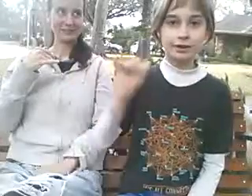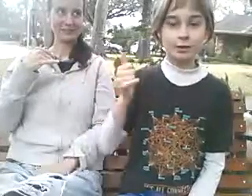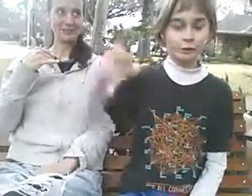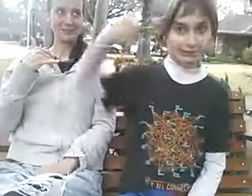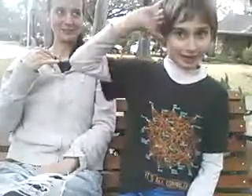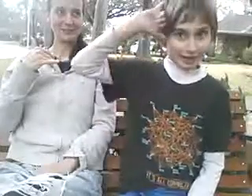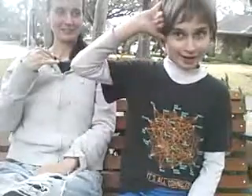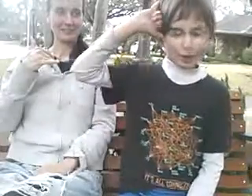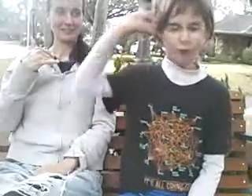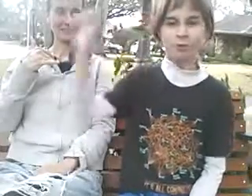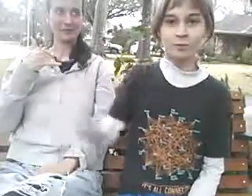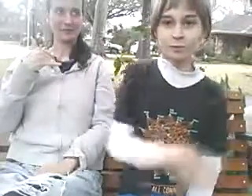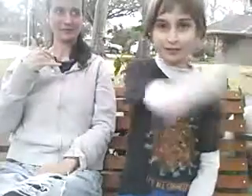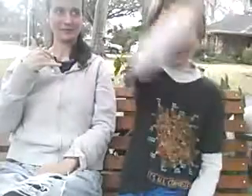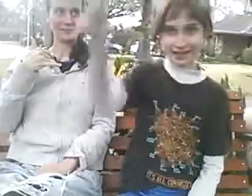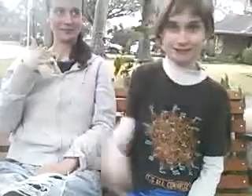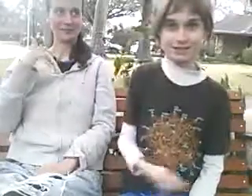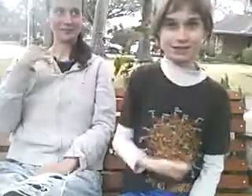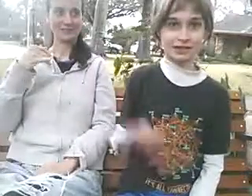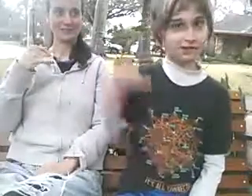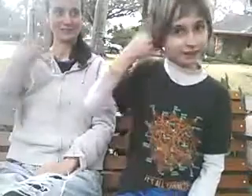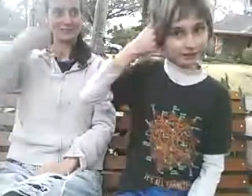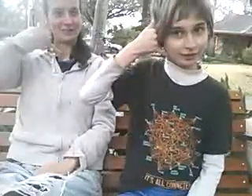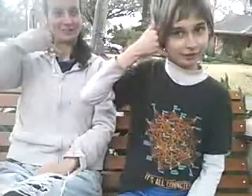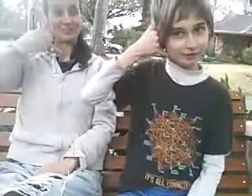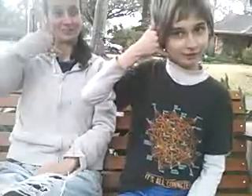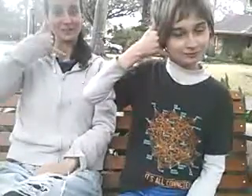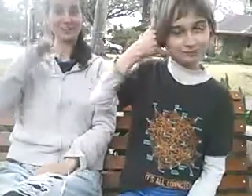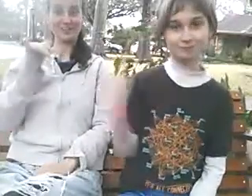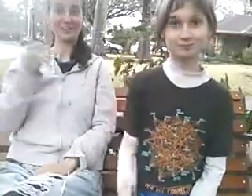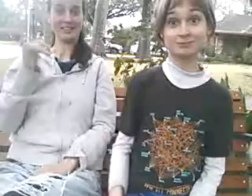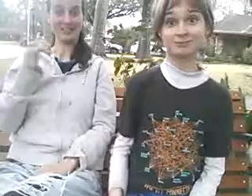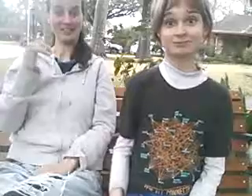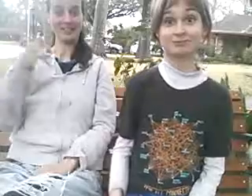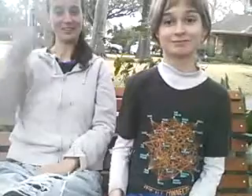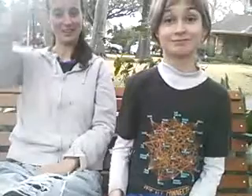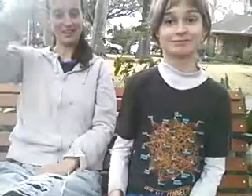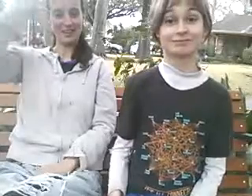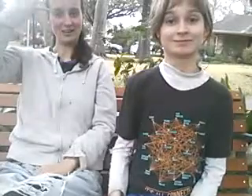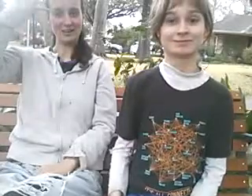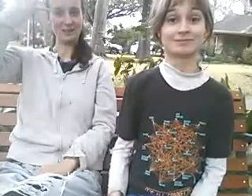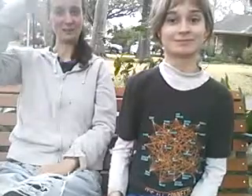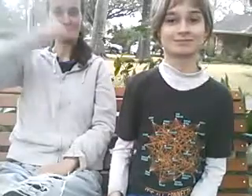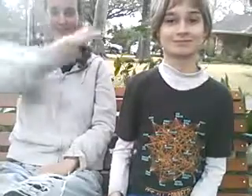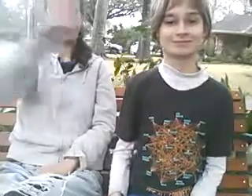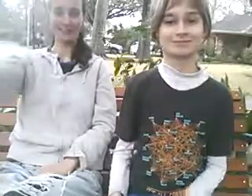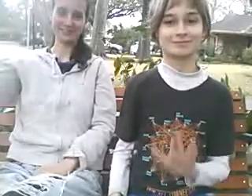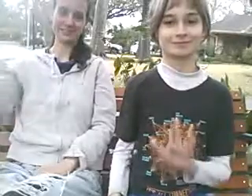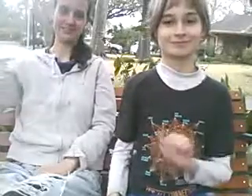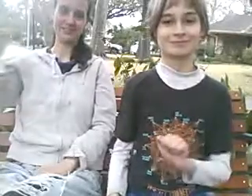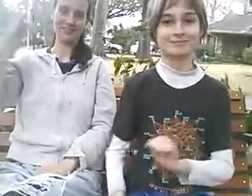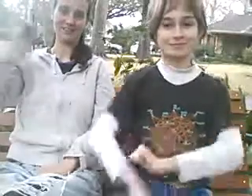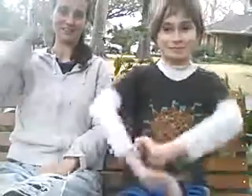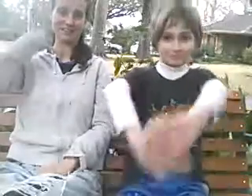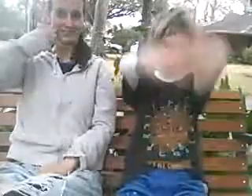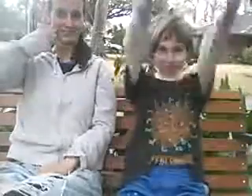Yellow cow plays on the telephone. on the telephone, right, yeah, the yellow cow plays on the